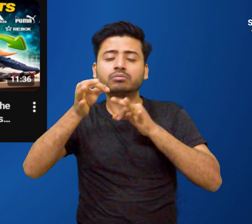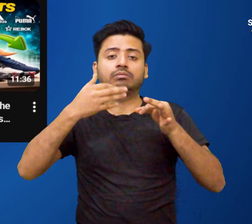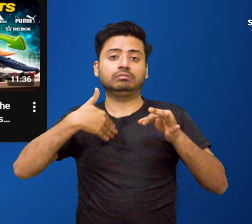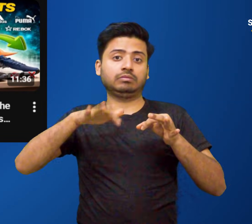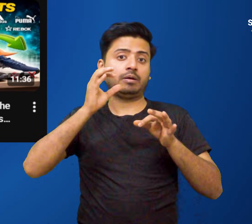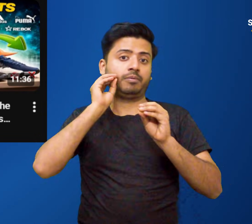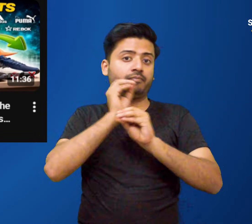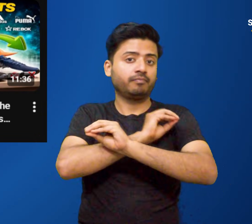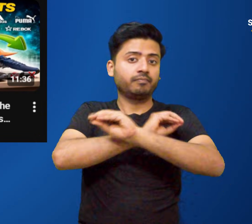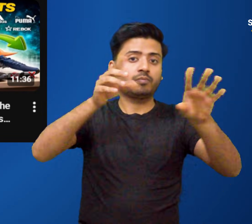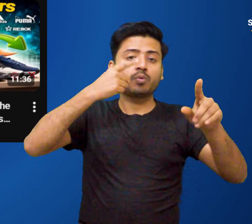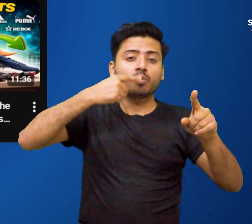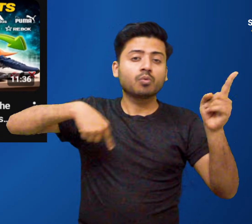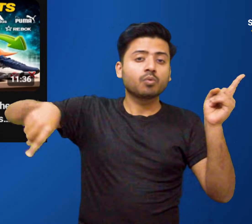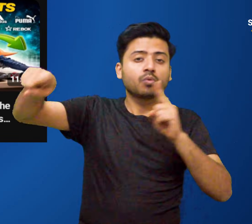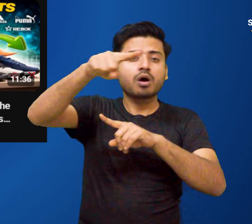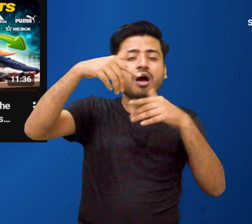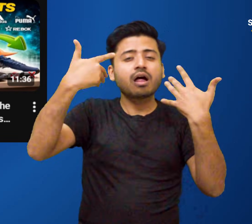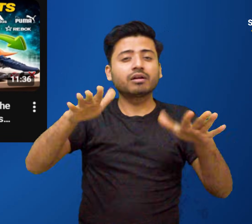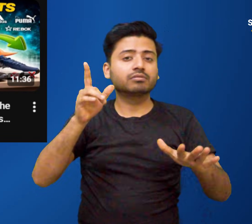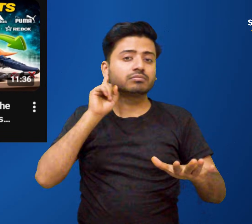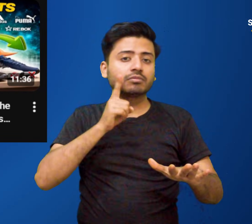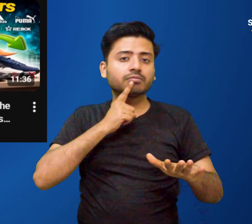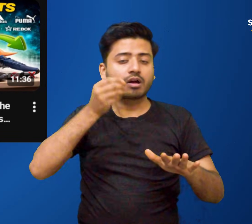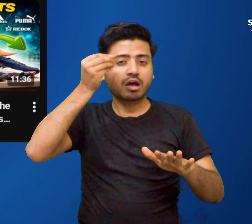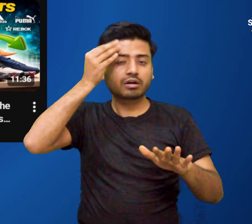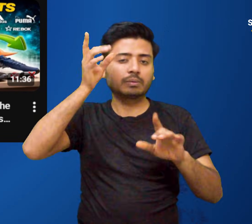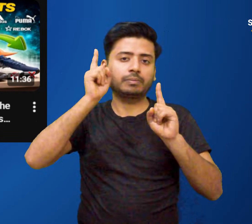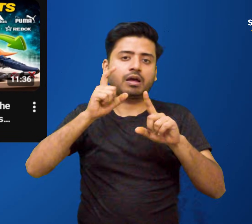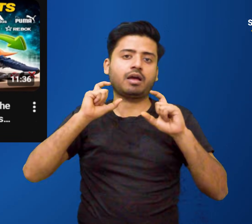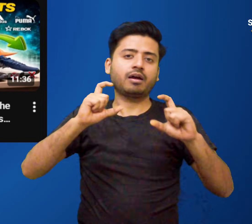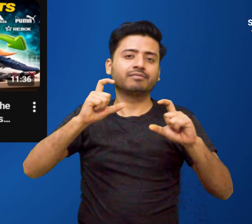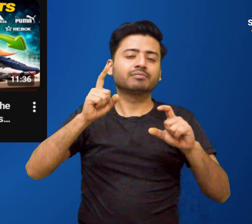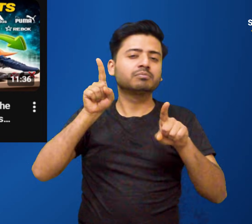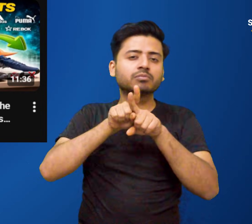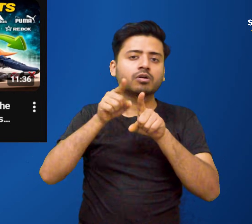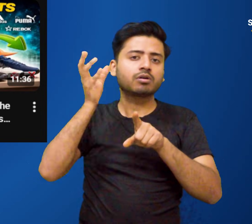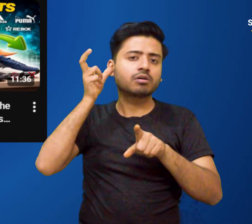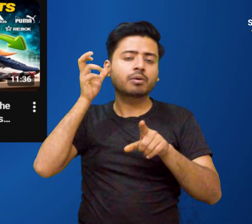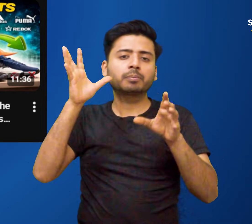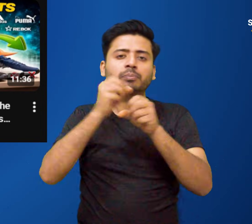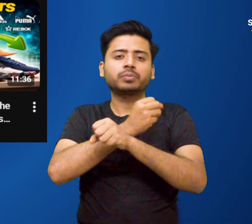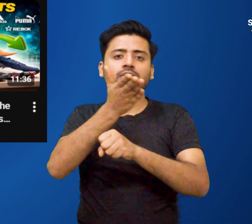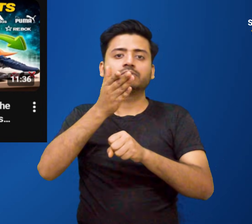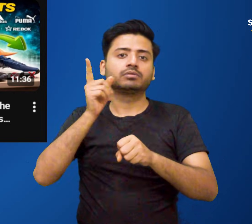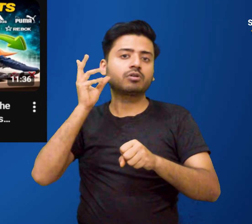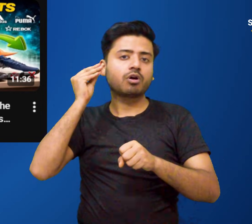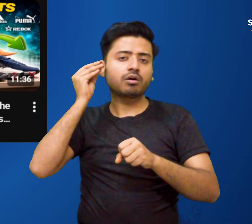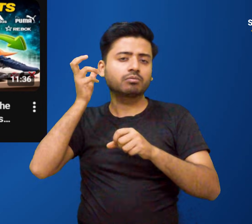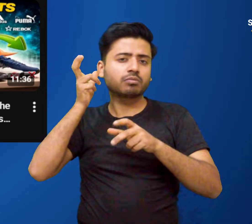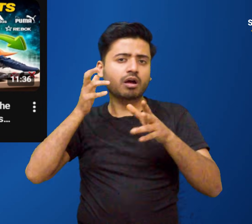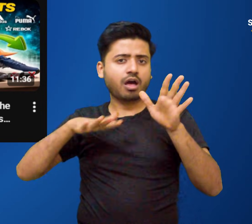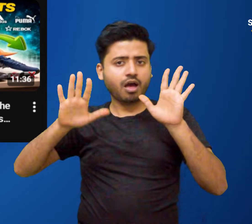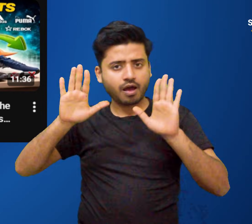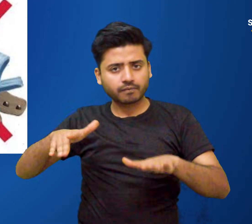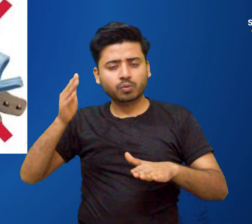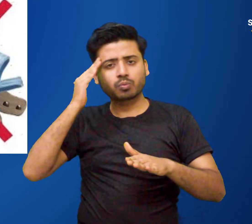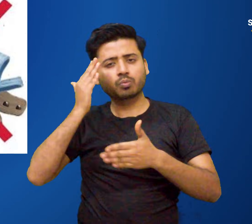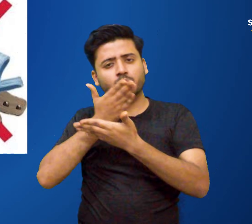by flip-flops: plantar fasciitis. The lack of arch support causes the thick band of tissue on the bottom of your foot, plantar